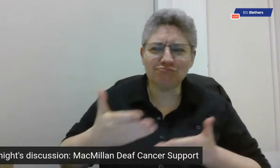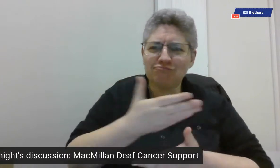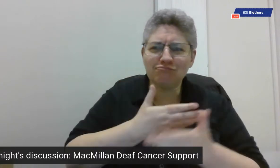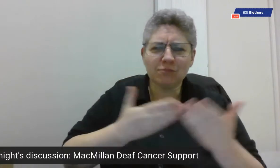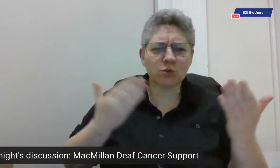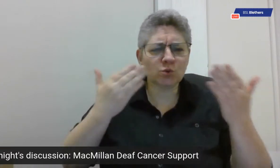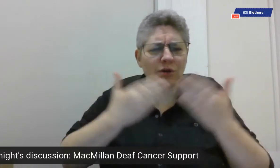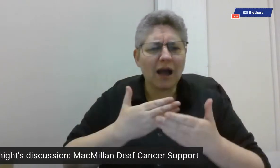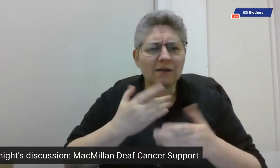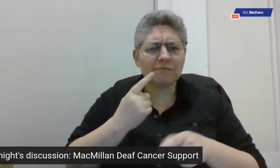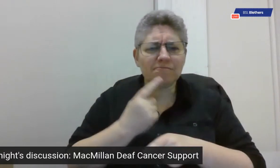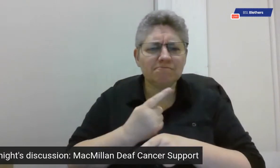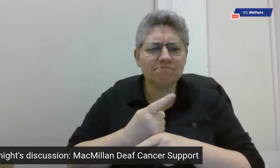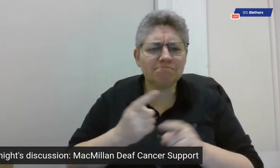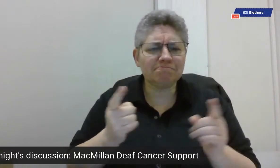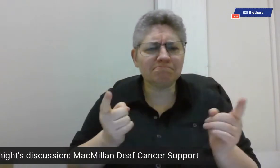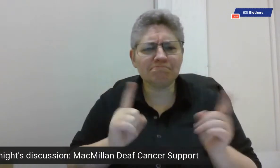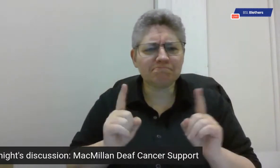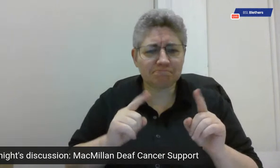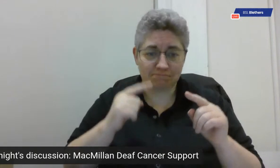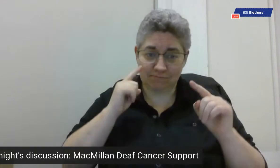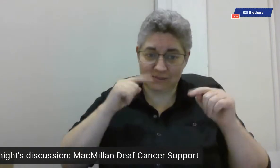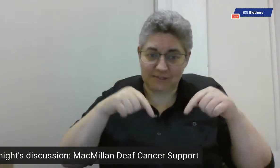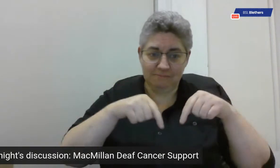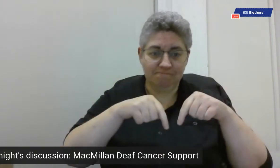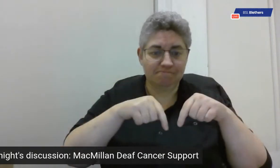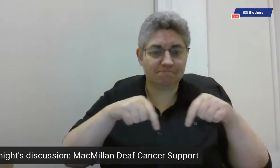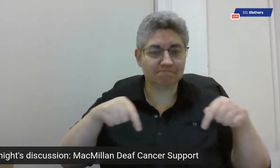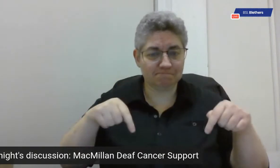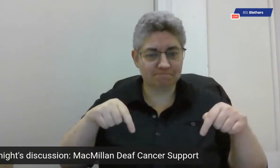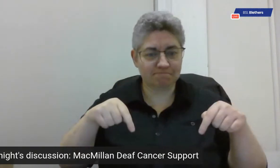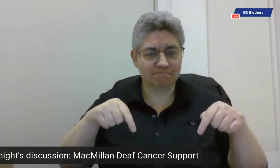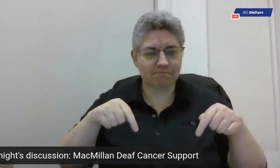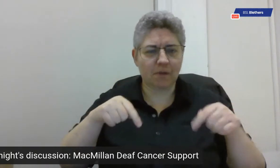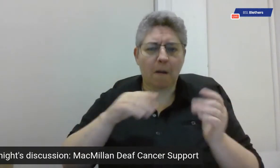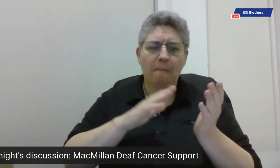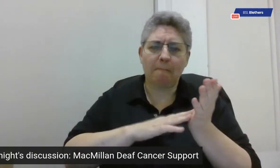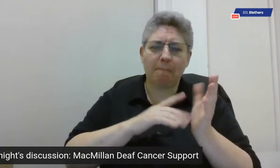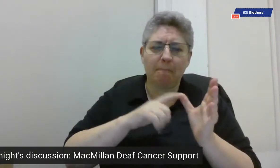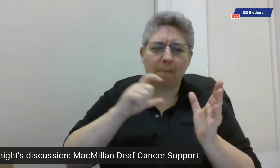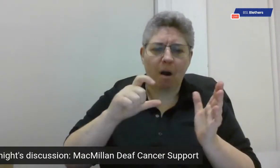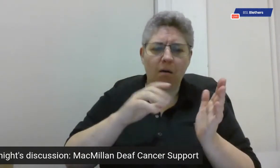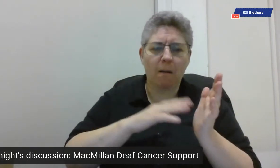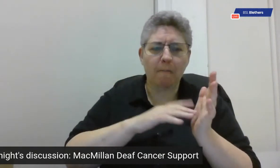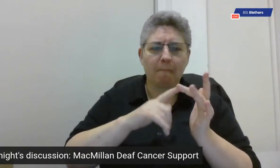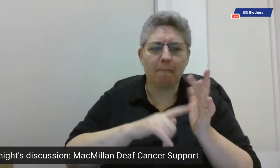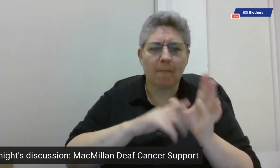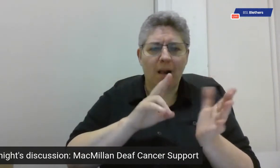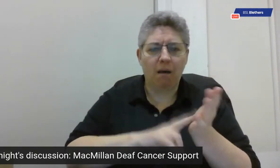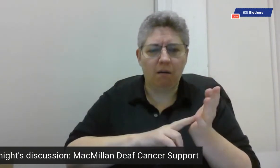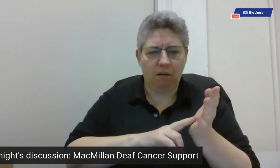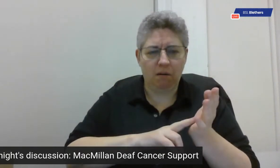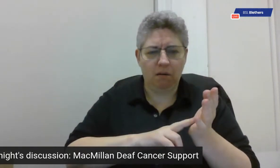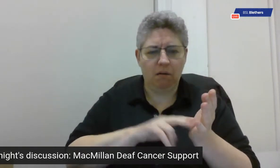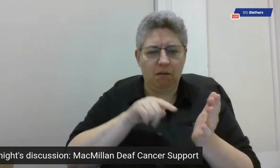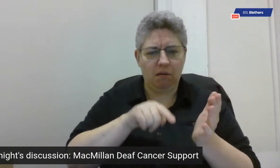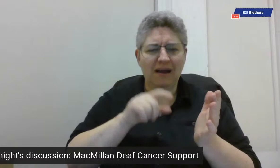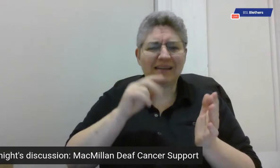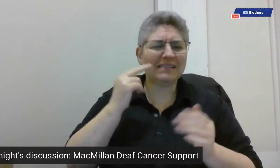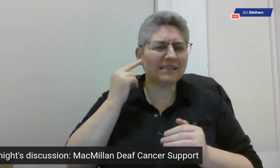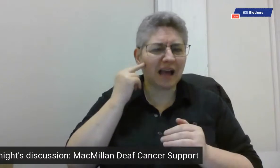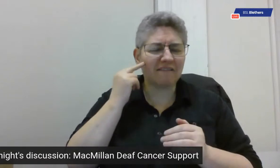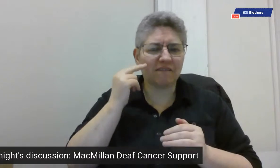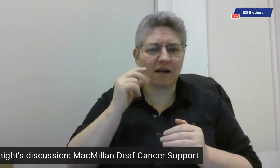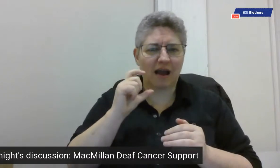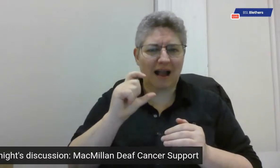Now, tonight's edition of BSL Blethers is going to be about MacMillan Deaf Cancer